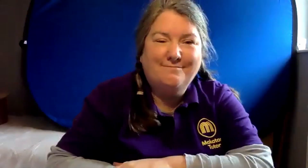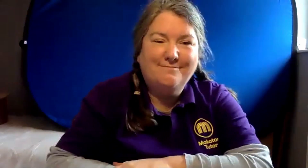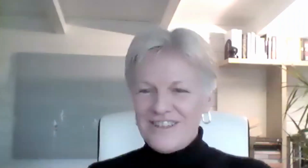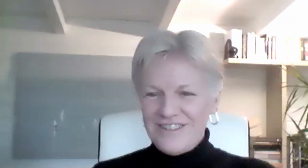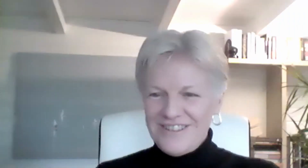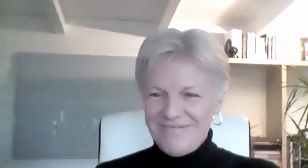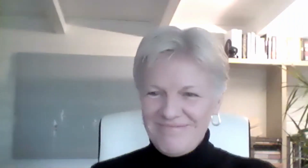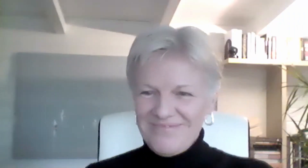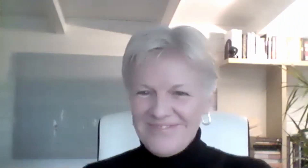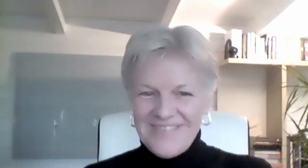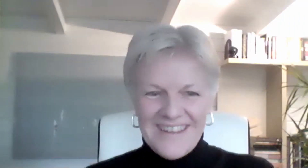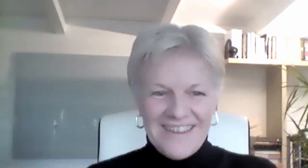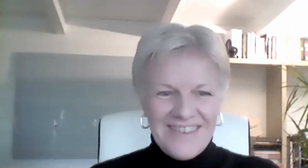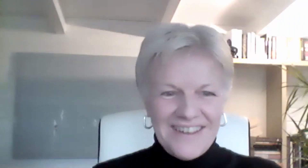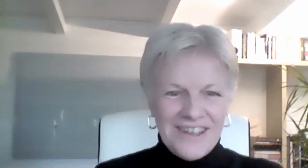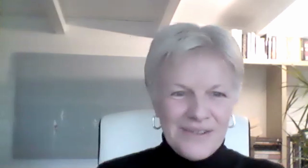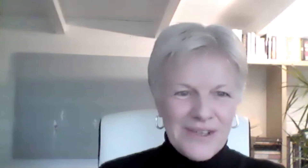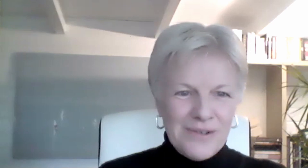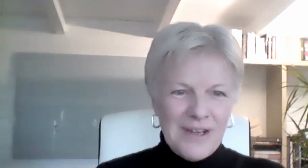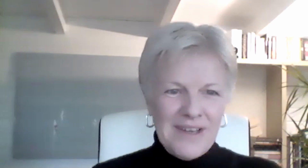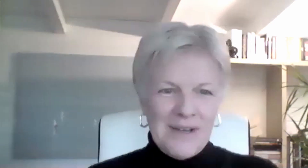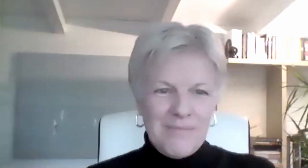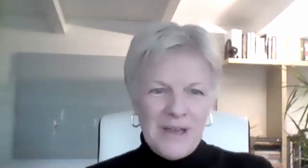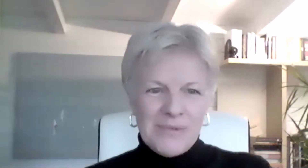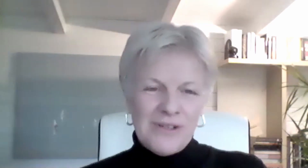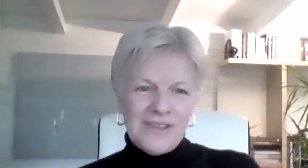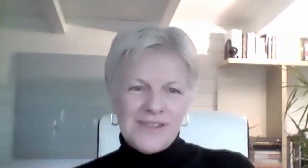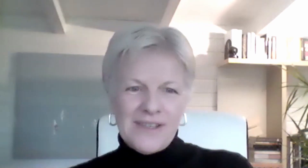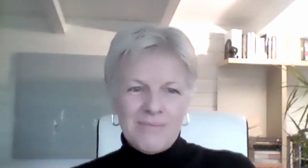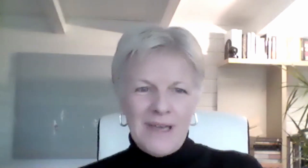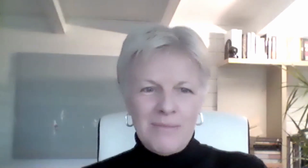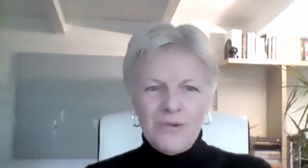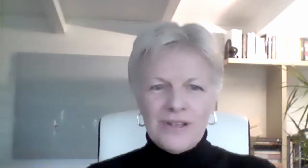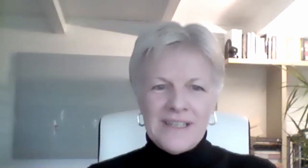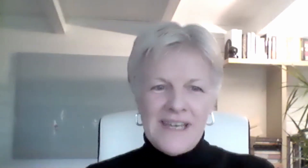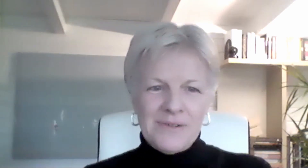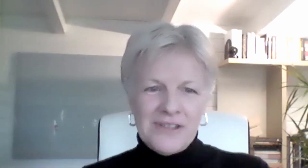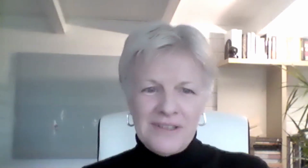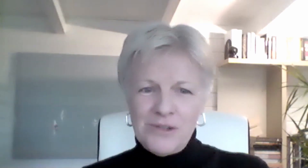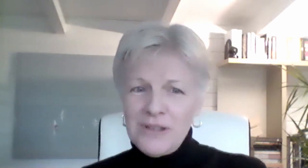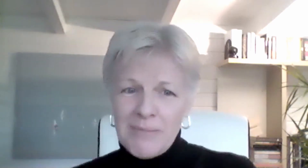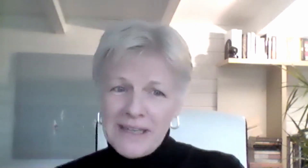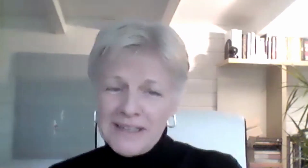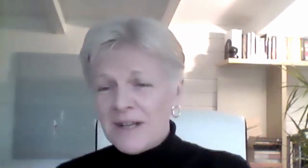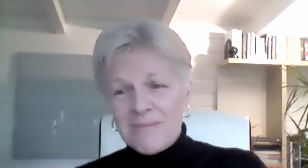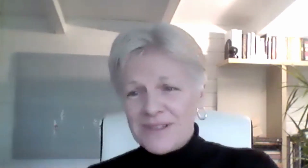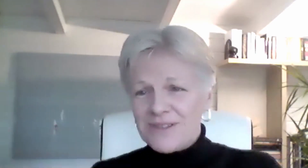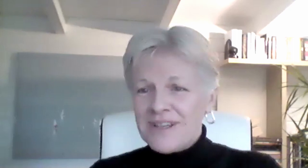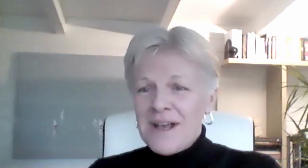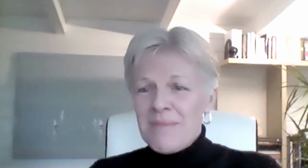Very good. Thank you. So I'm sorry that Amy, you got kicked out and you couldn't get back in. I'm so sorry. But